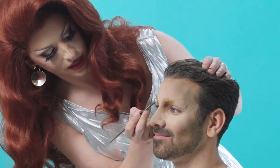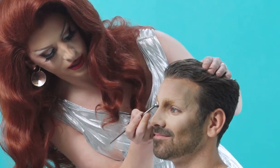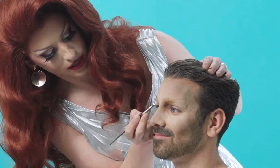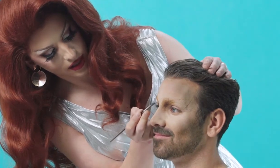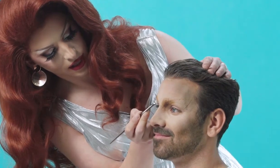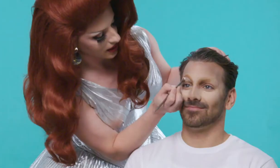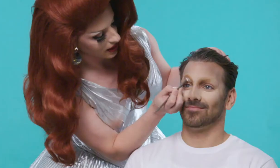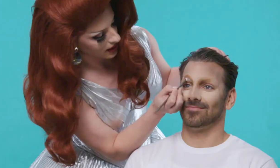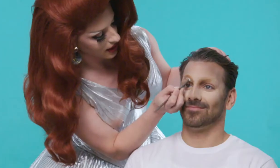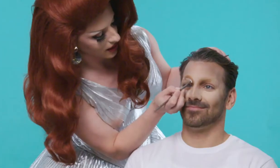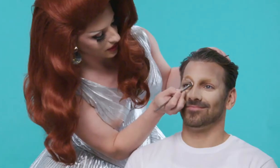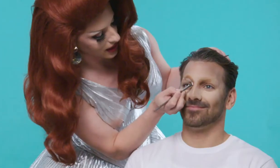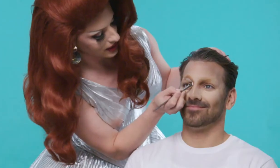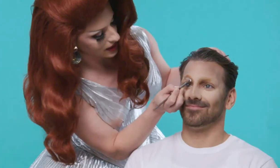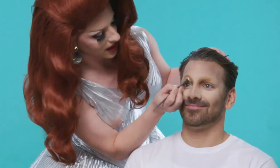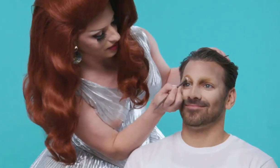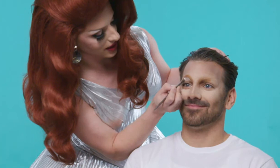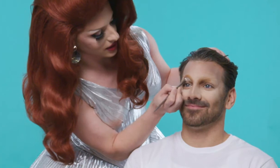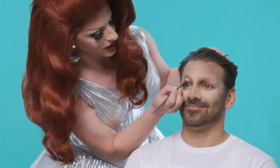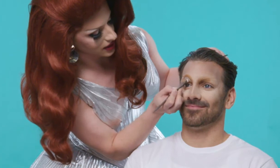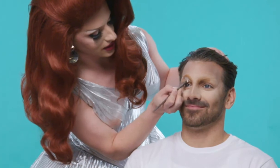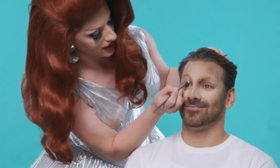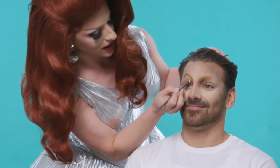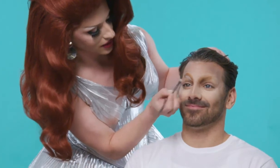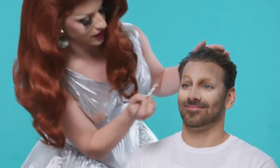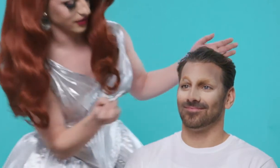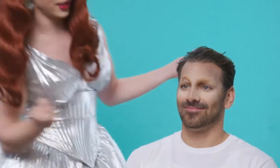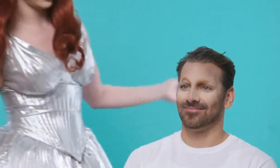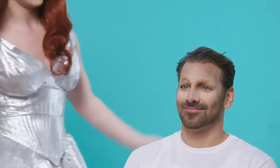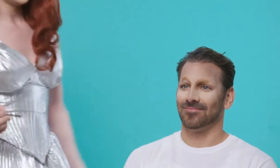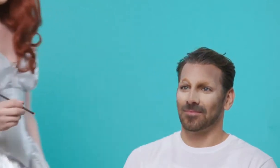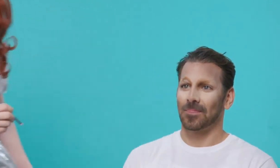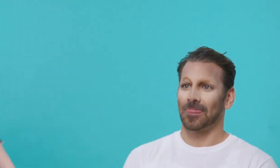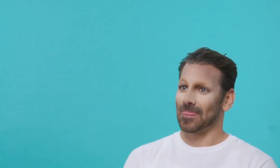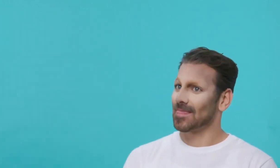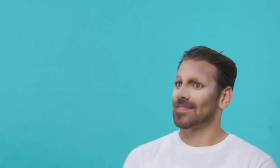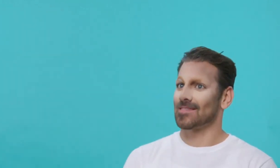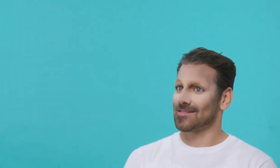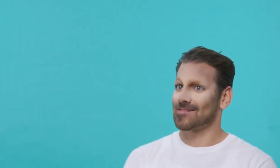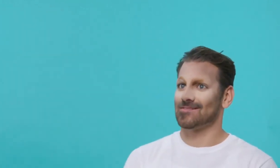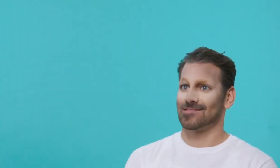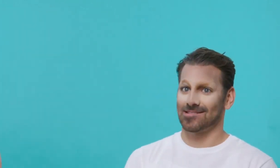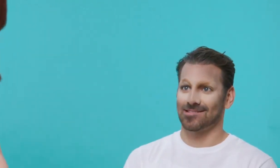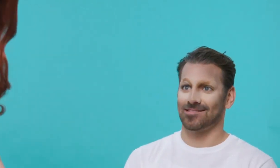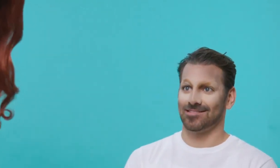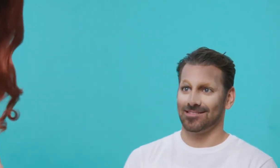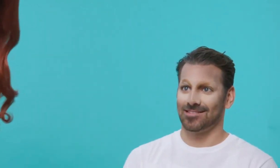Christian. And then I realized how much I would lose if I lost my